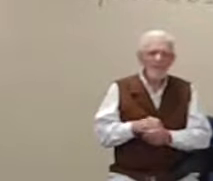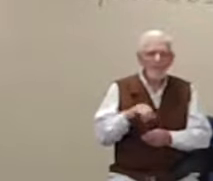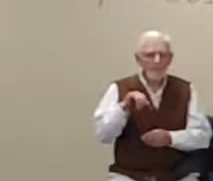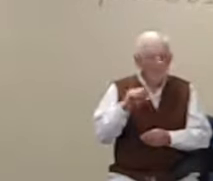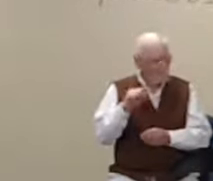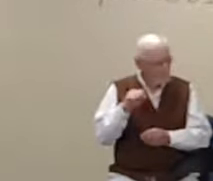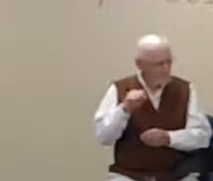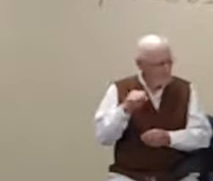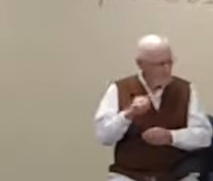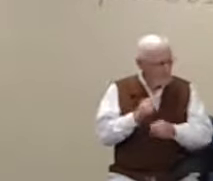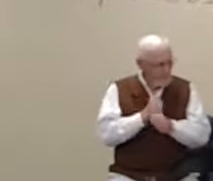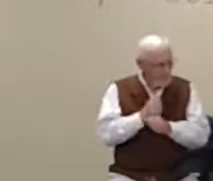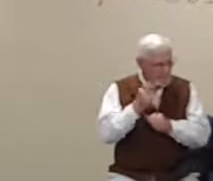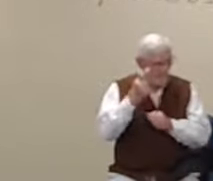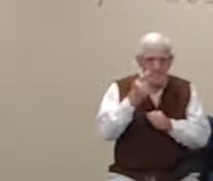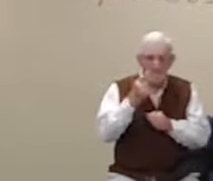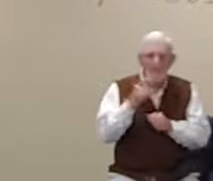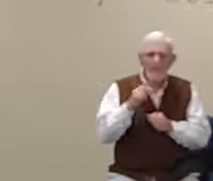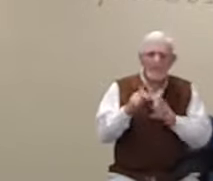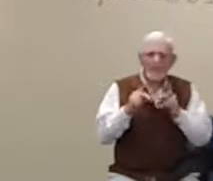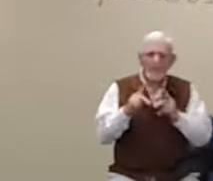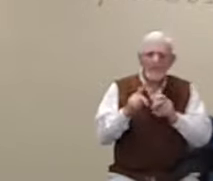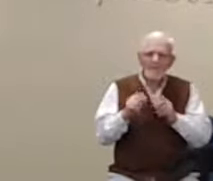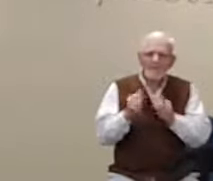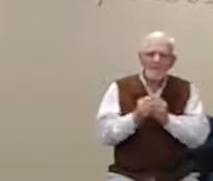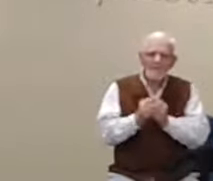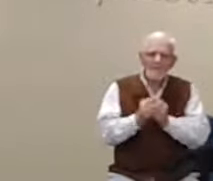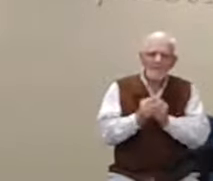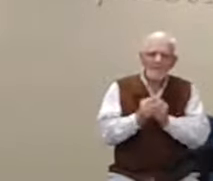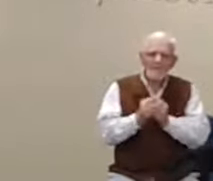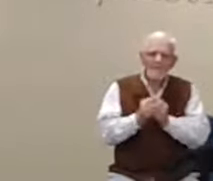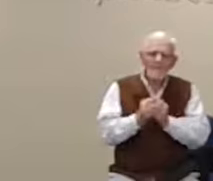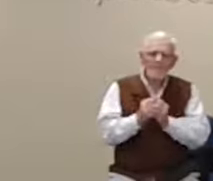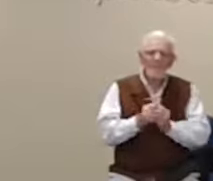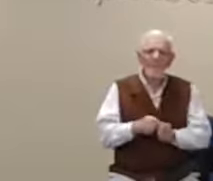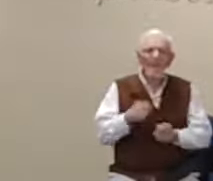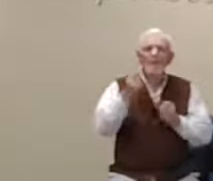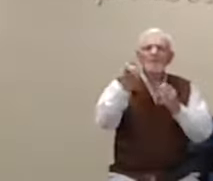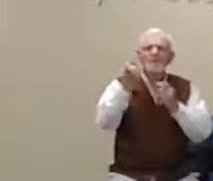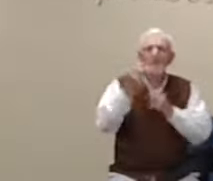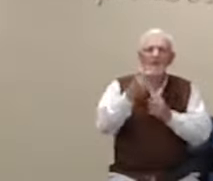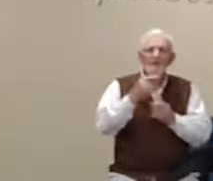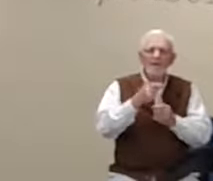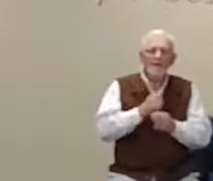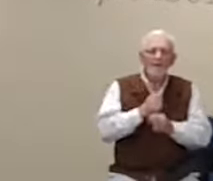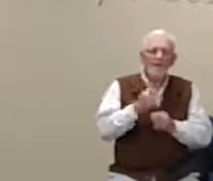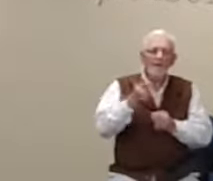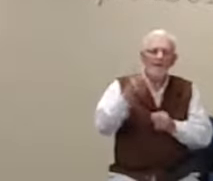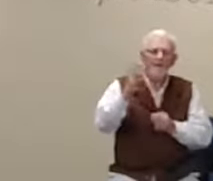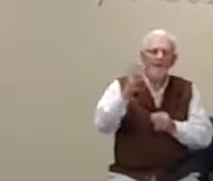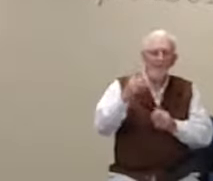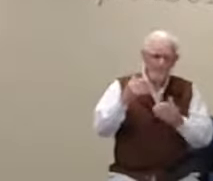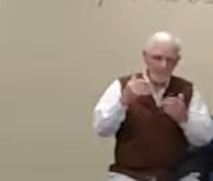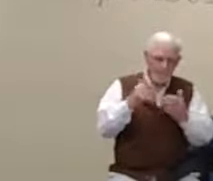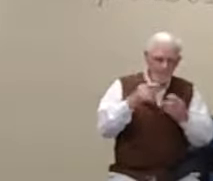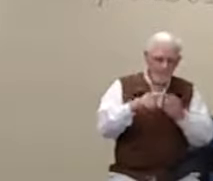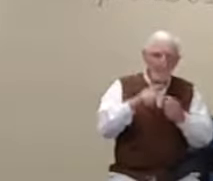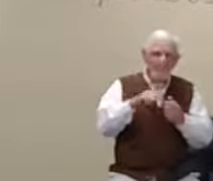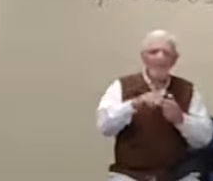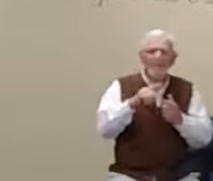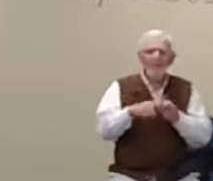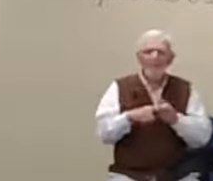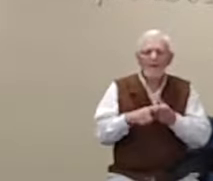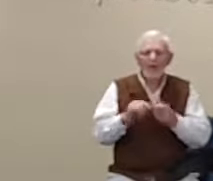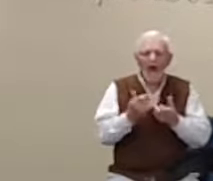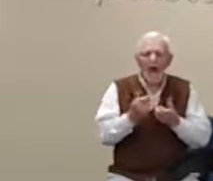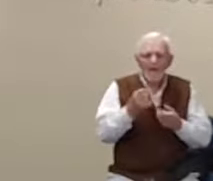Is love for the brethren. First, understanding the love of God towards you, then